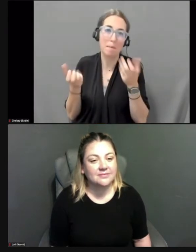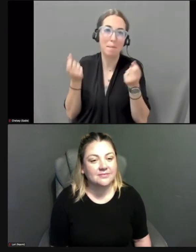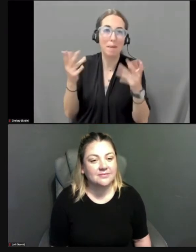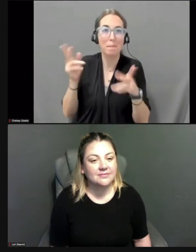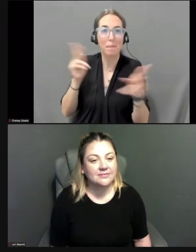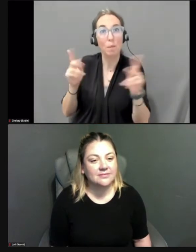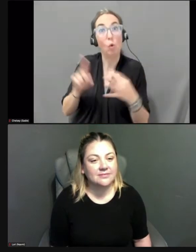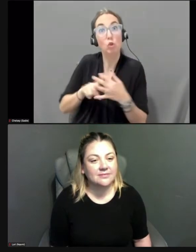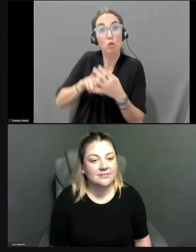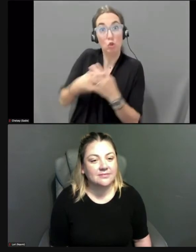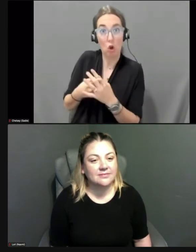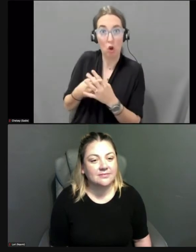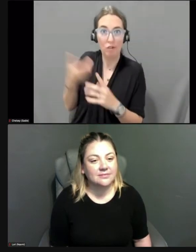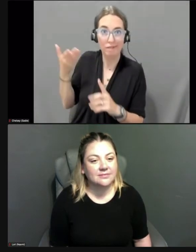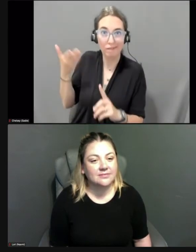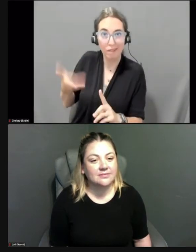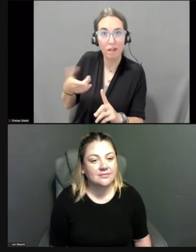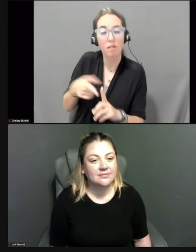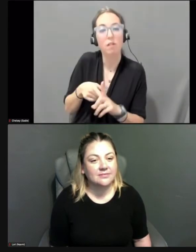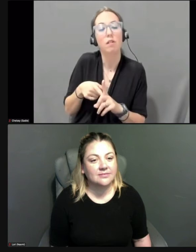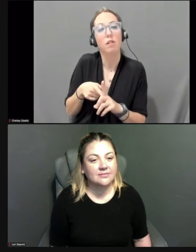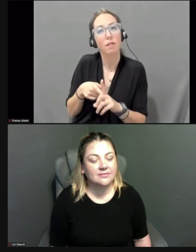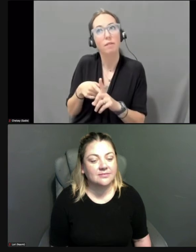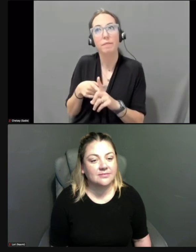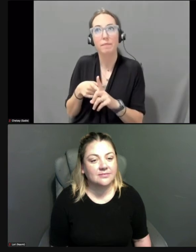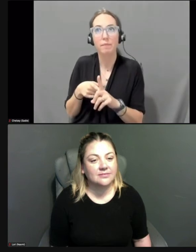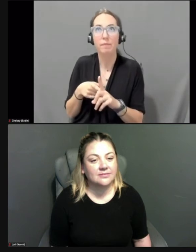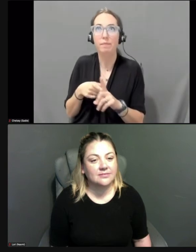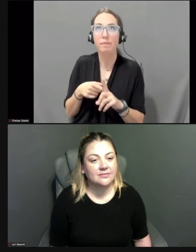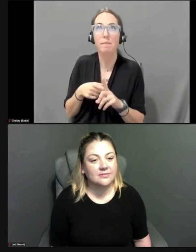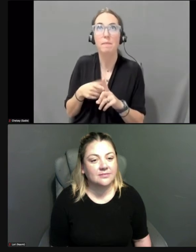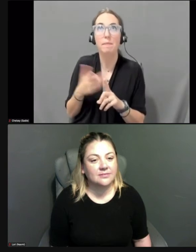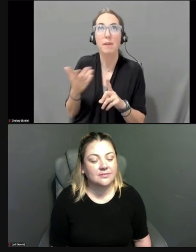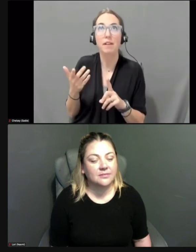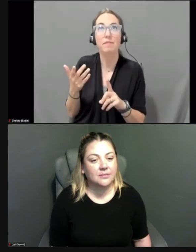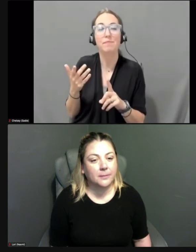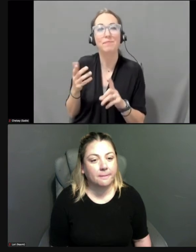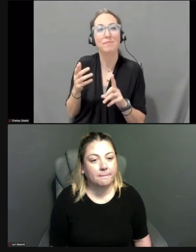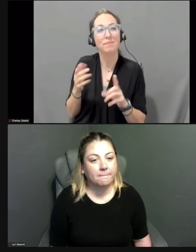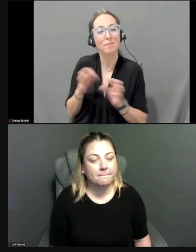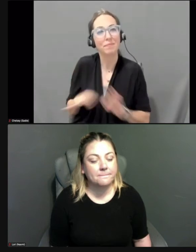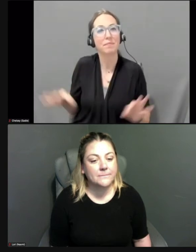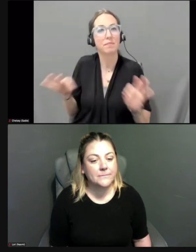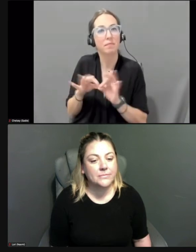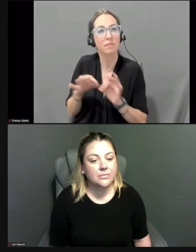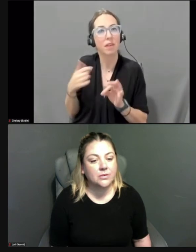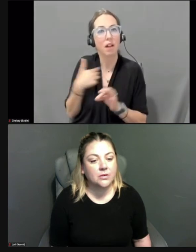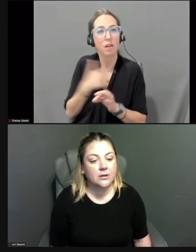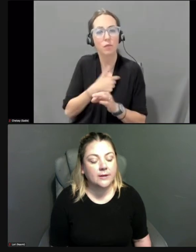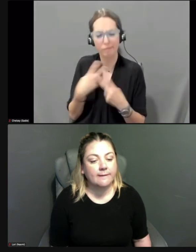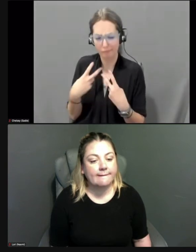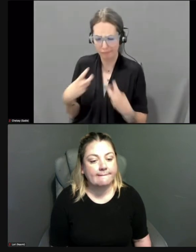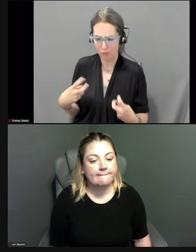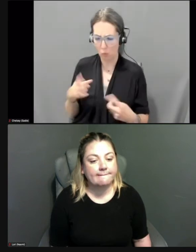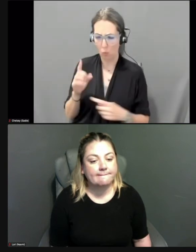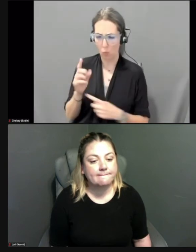time, like it's important for us to constantly like question, okay, well, where did this come from?